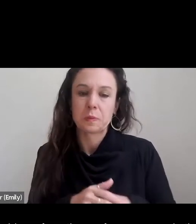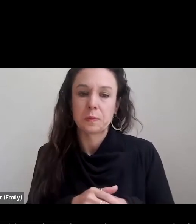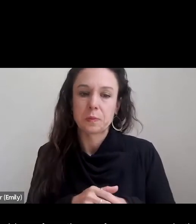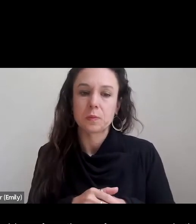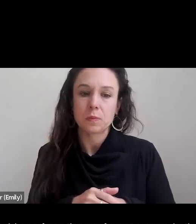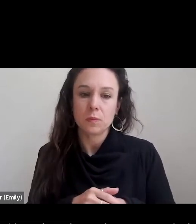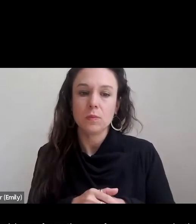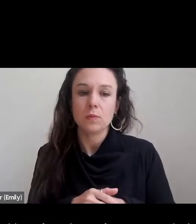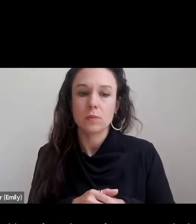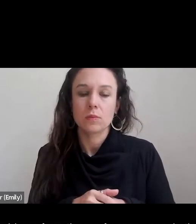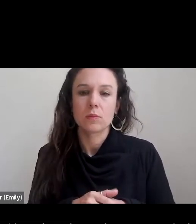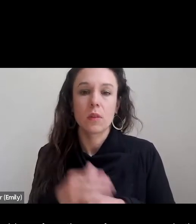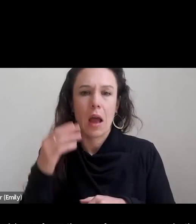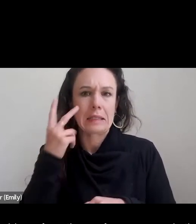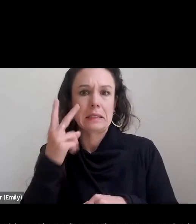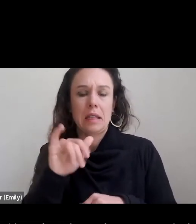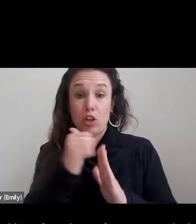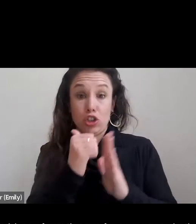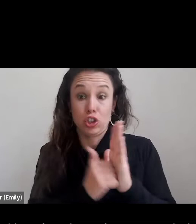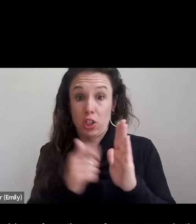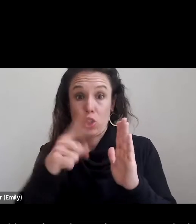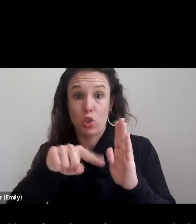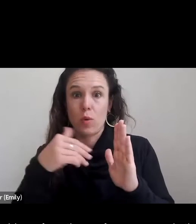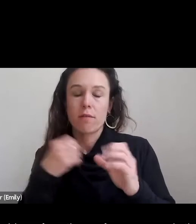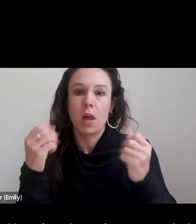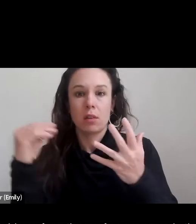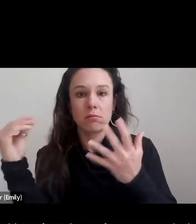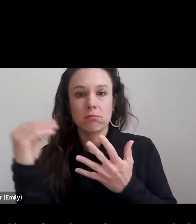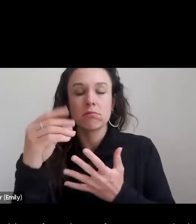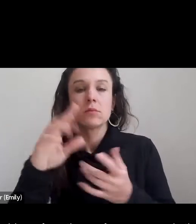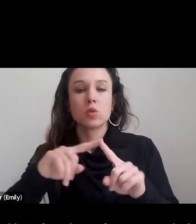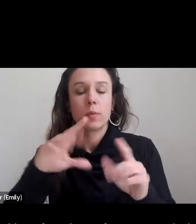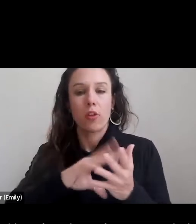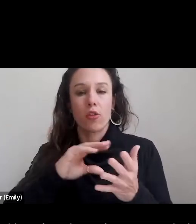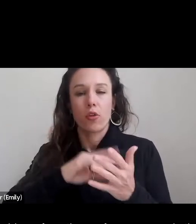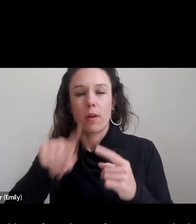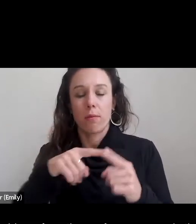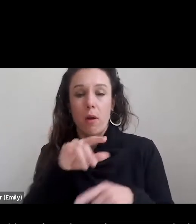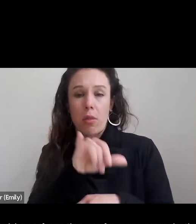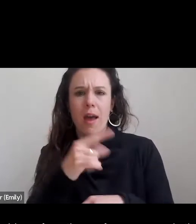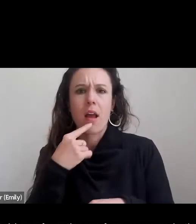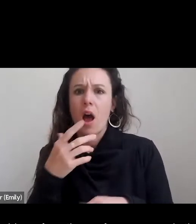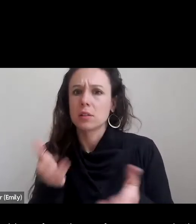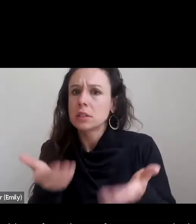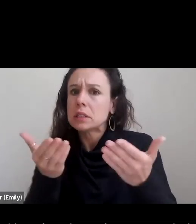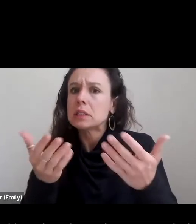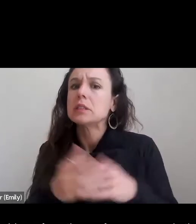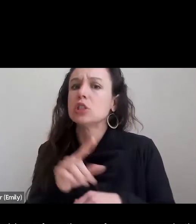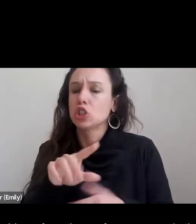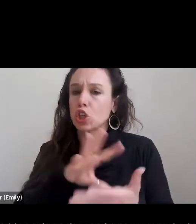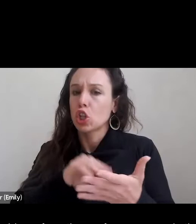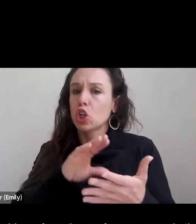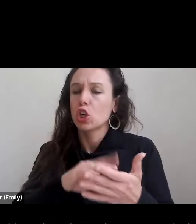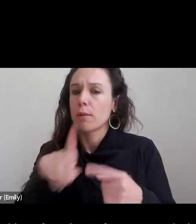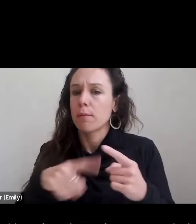the conference agenda that you've got lots built in to be learning about that, and I would really encourage that. It is something that ODP has